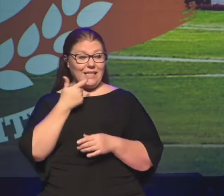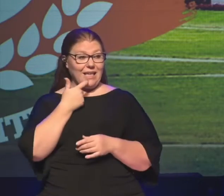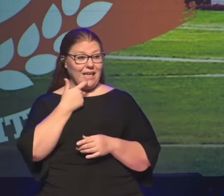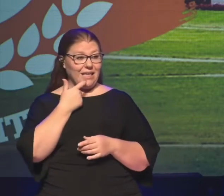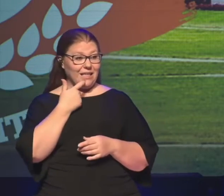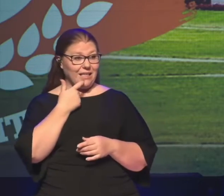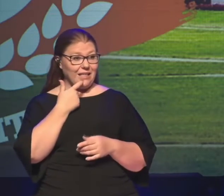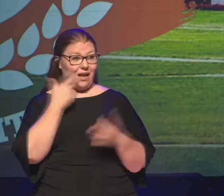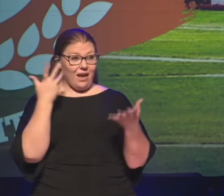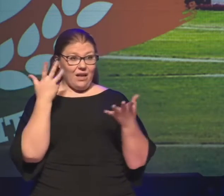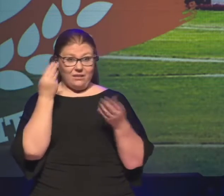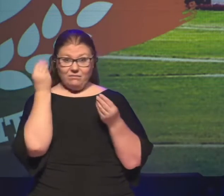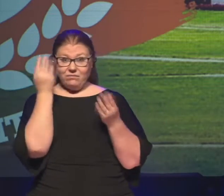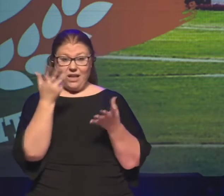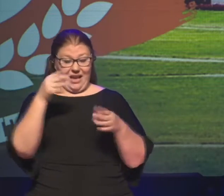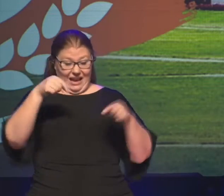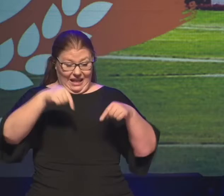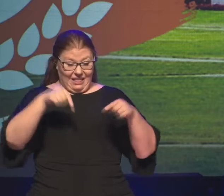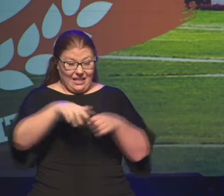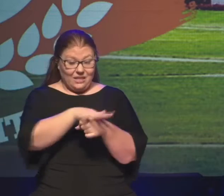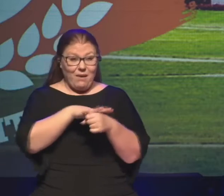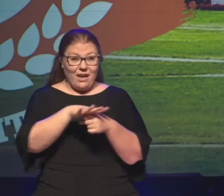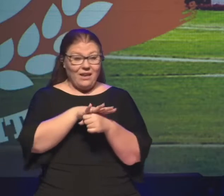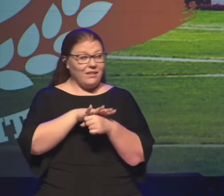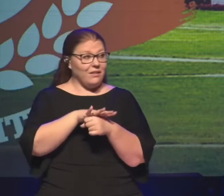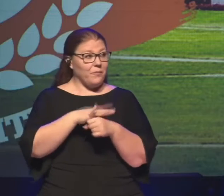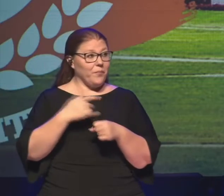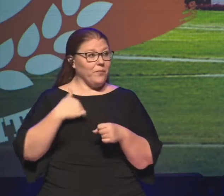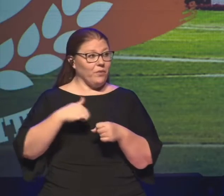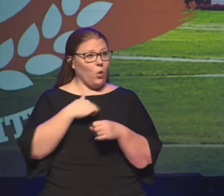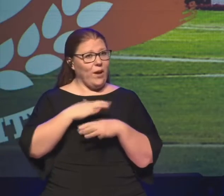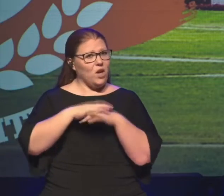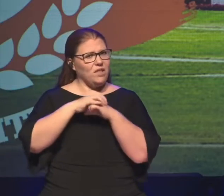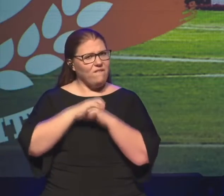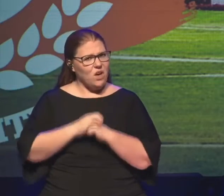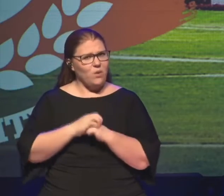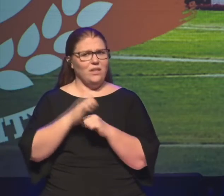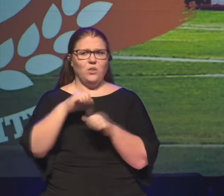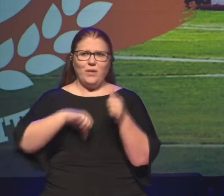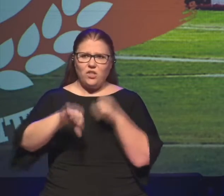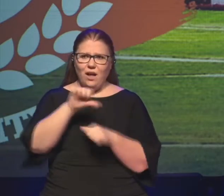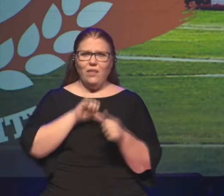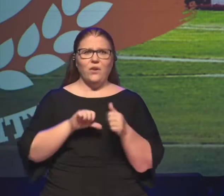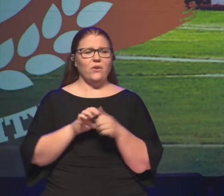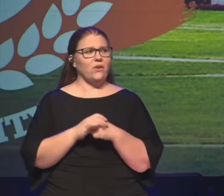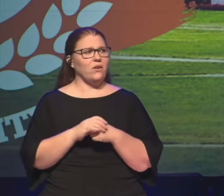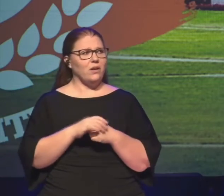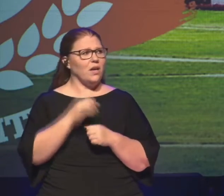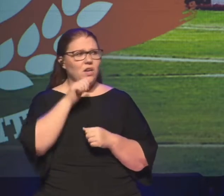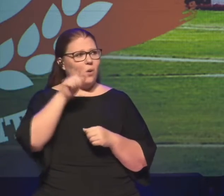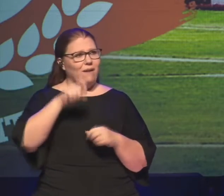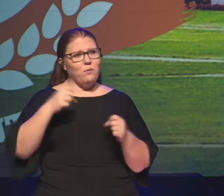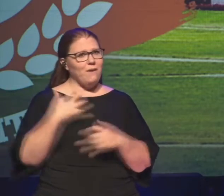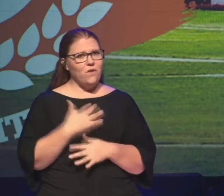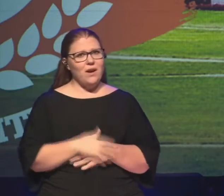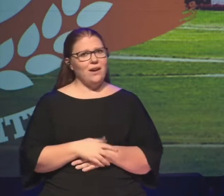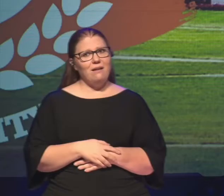scoop. In this space, we are so devoted to each other, you don't ever have to be